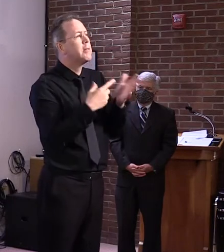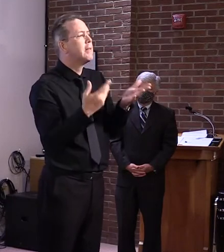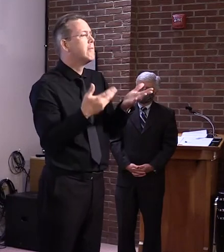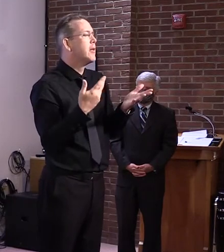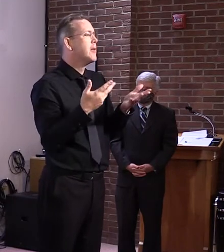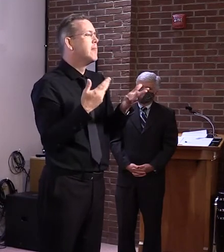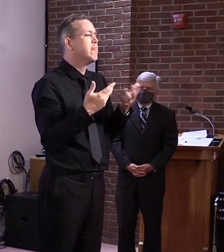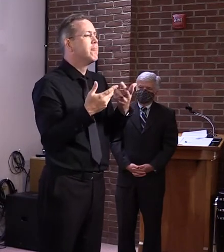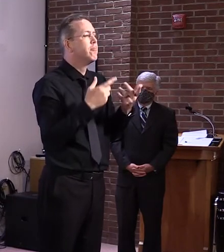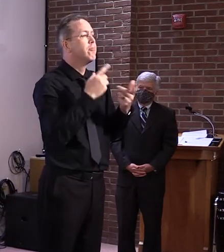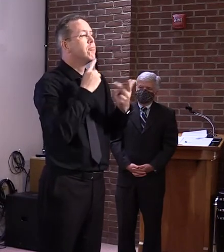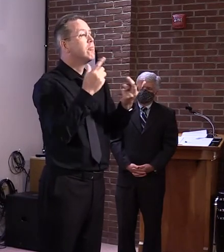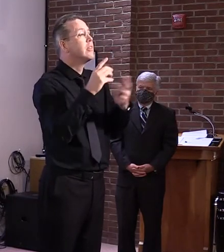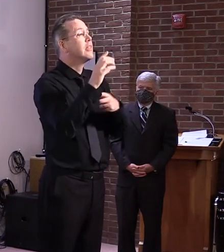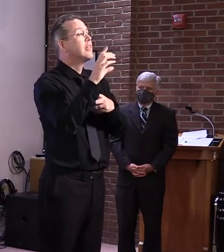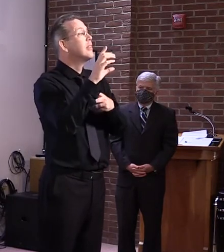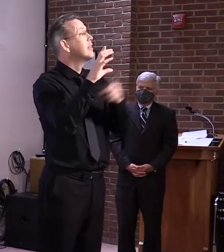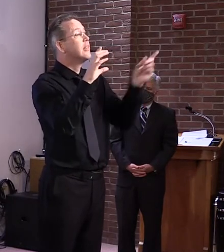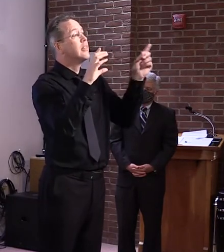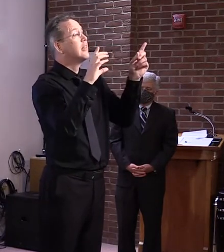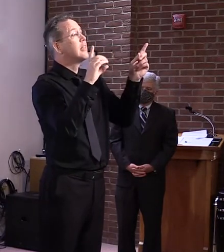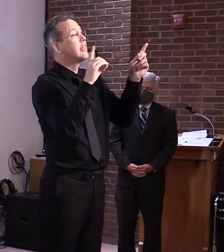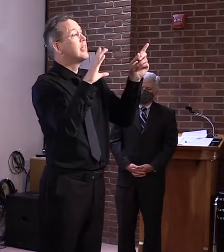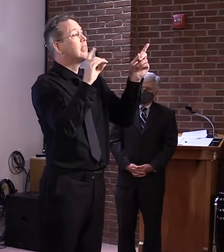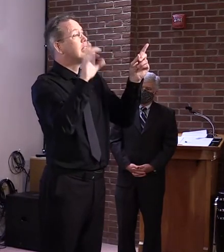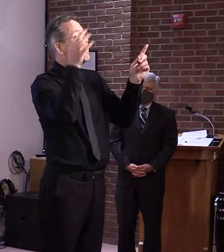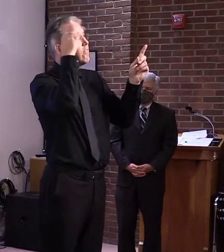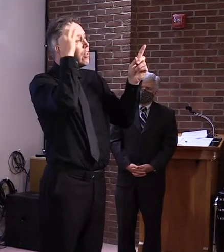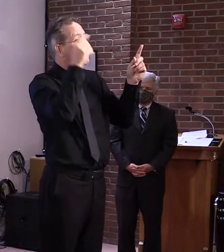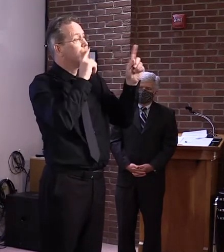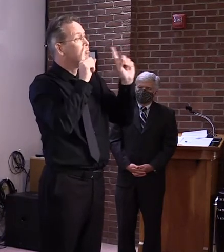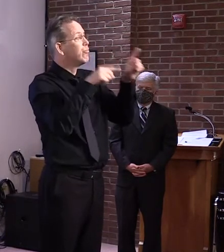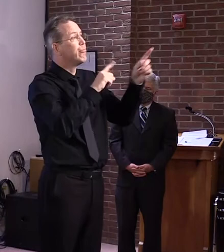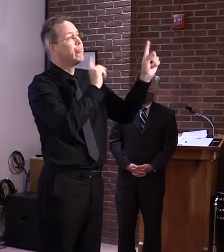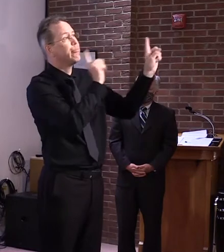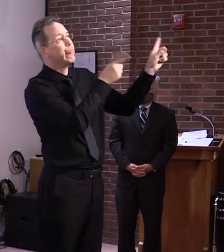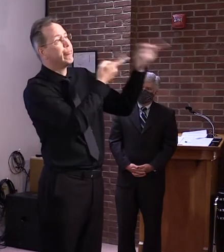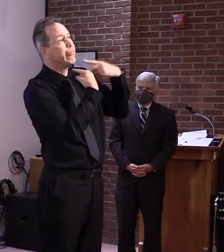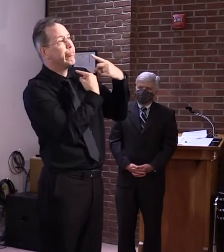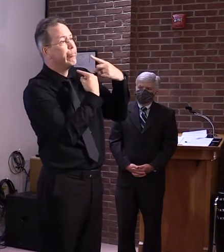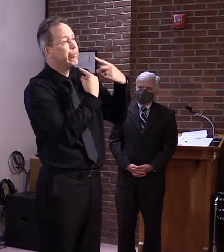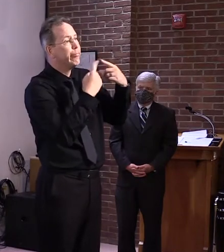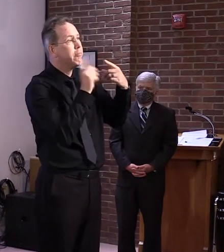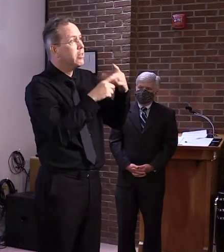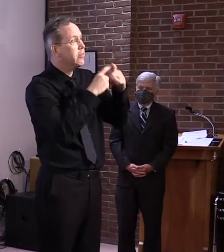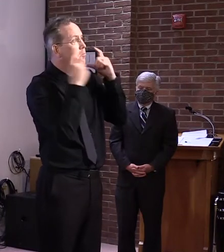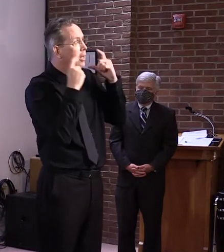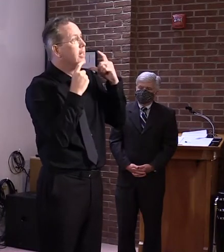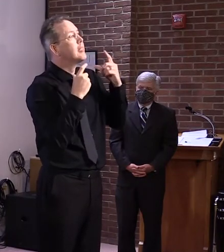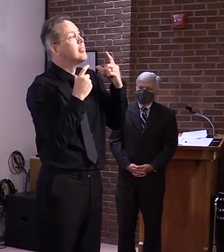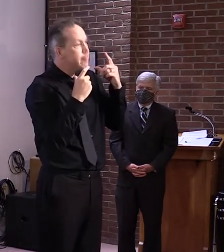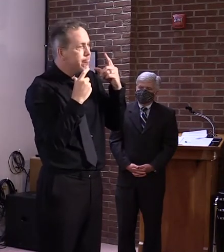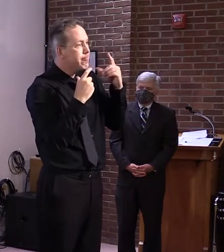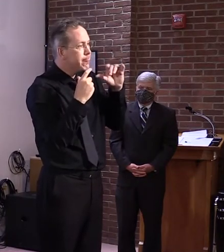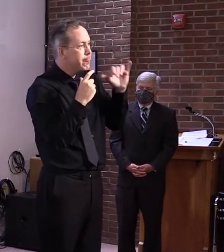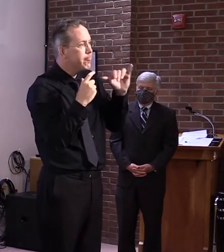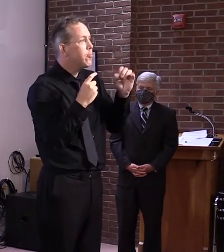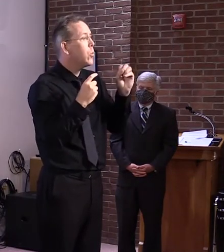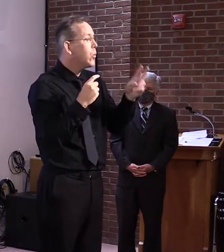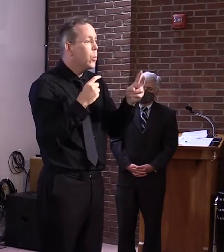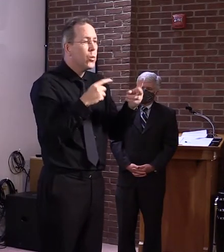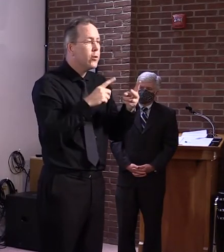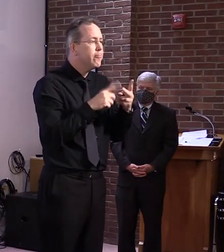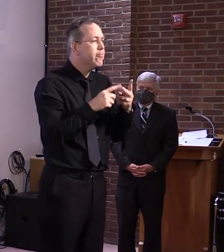when the CDC was to make it mandatory, or we were not seeing compliance in our state, and we